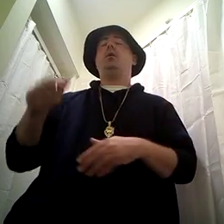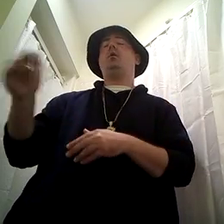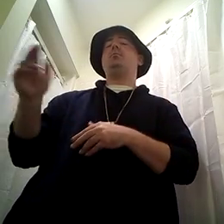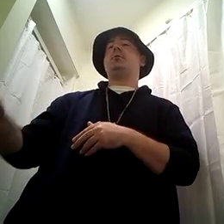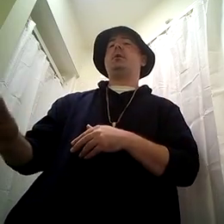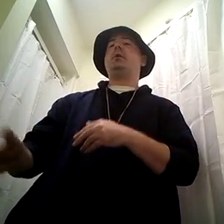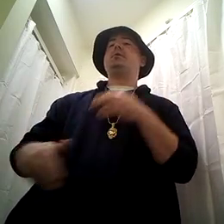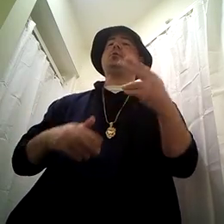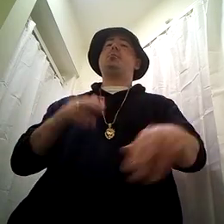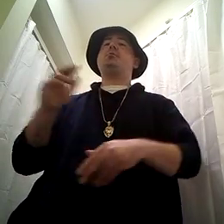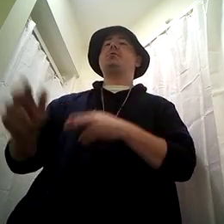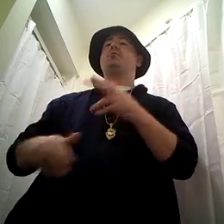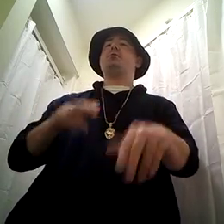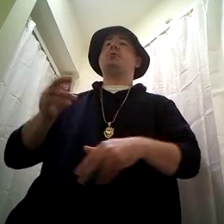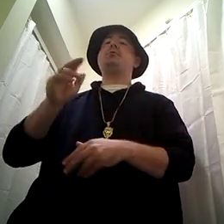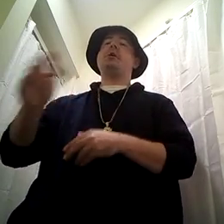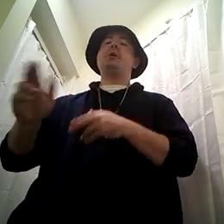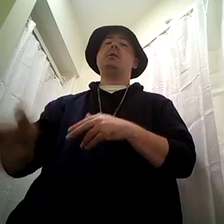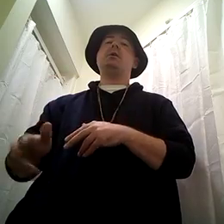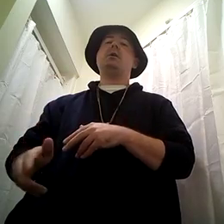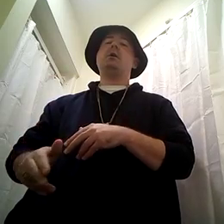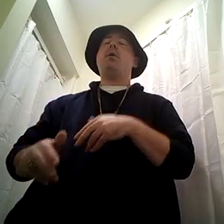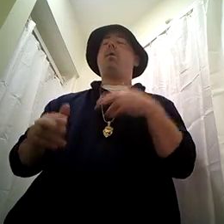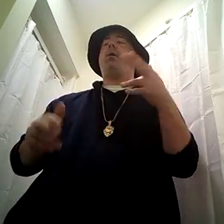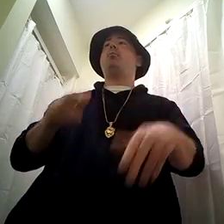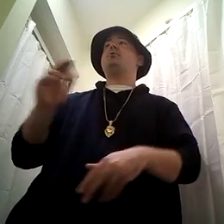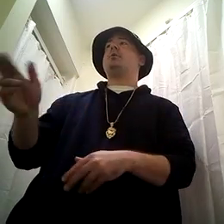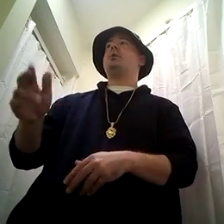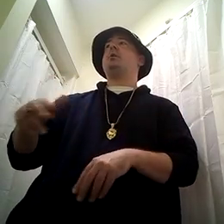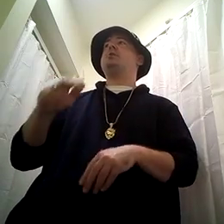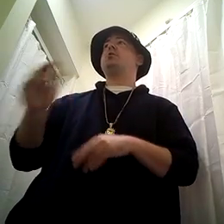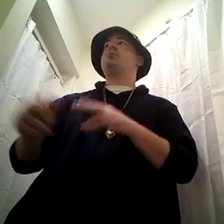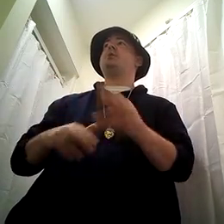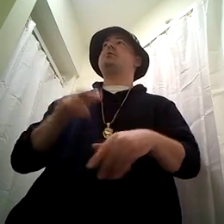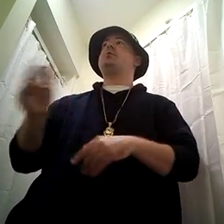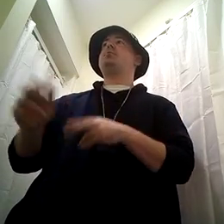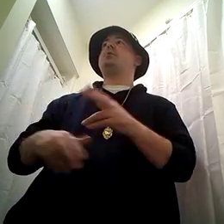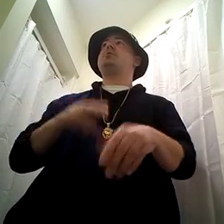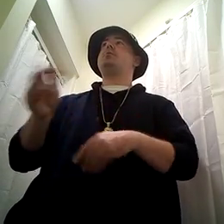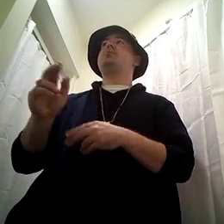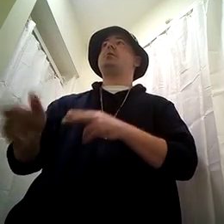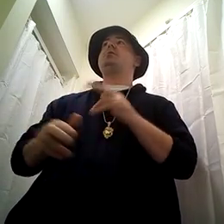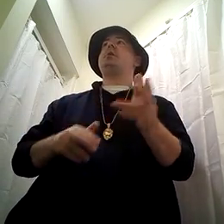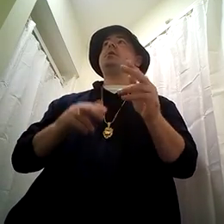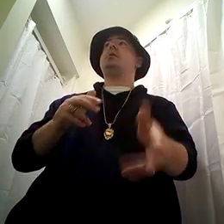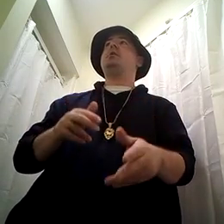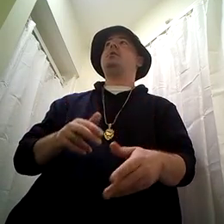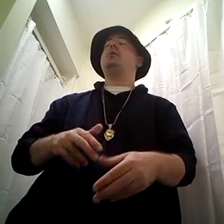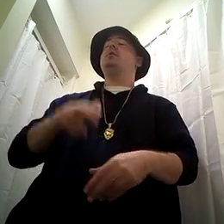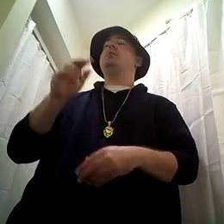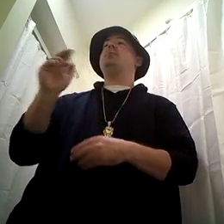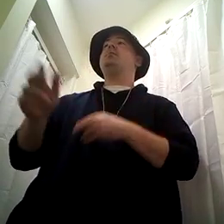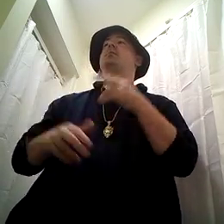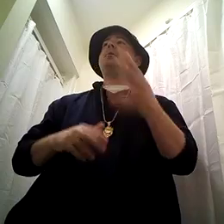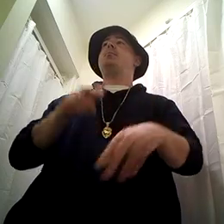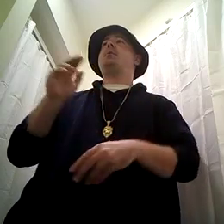Hot Madras, Hot Madras, Hot Madras, la la. Hot Madras, Hot Madras, Hot Madras, Hot Madras, la la. Me, my mum and my